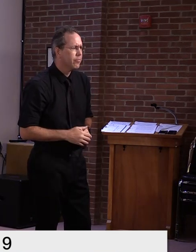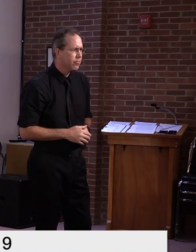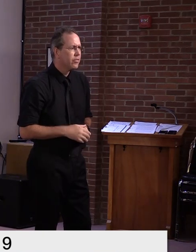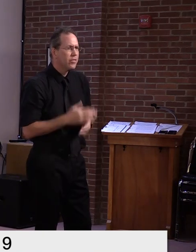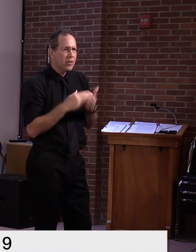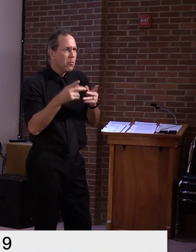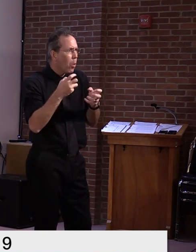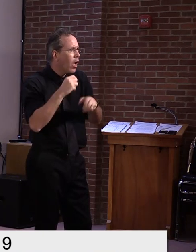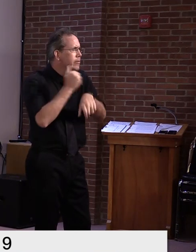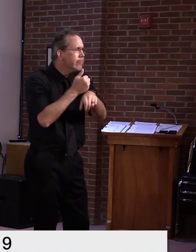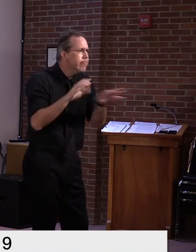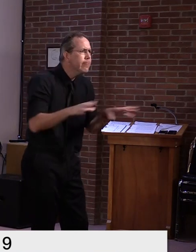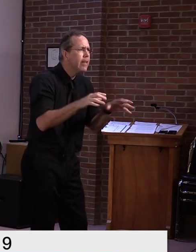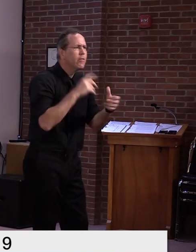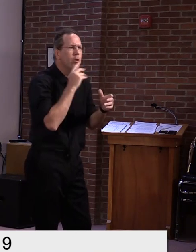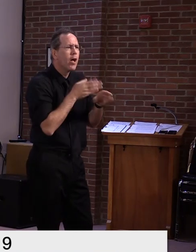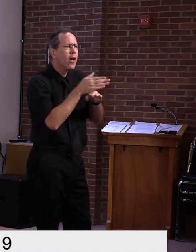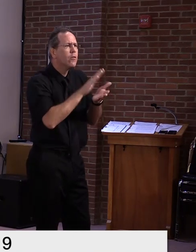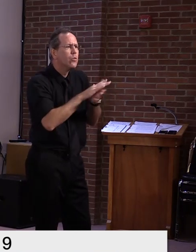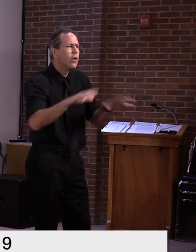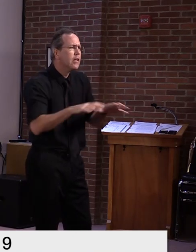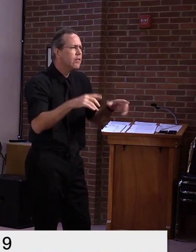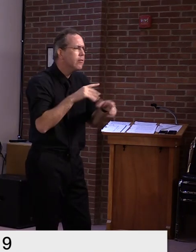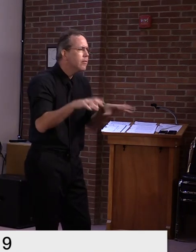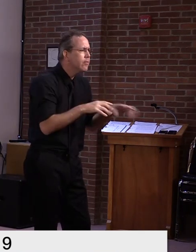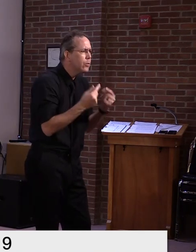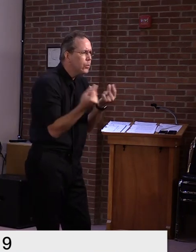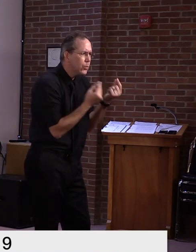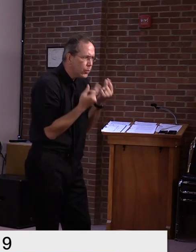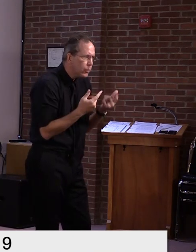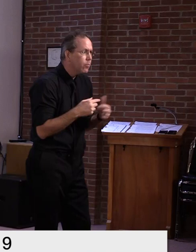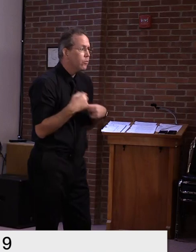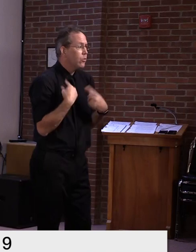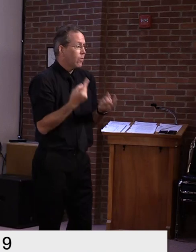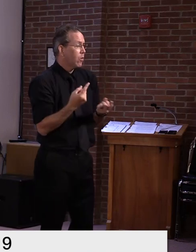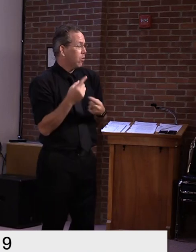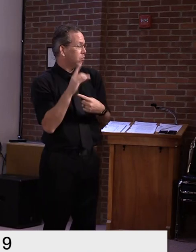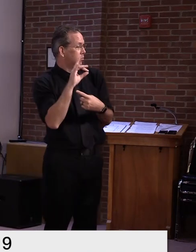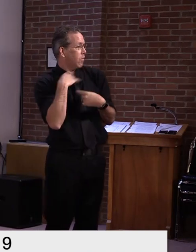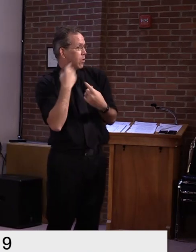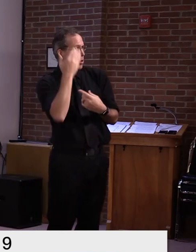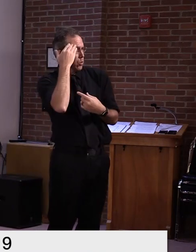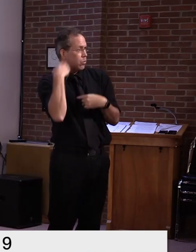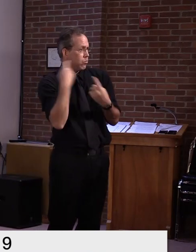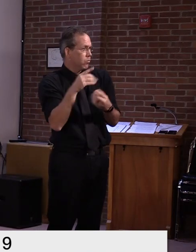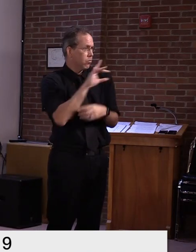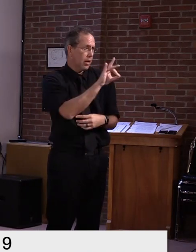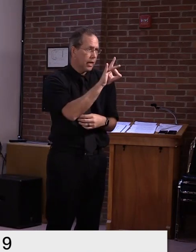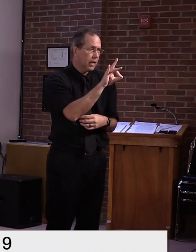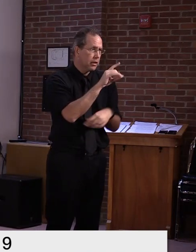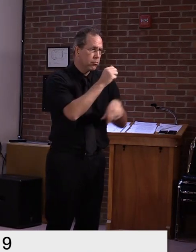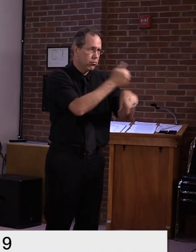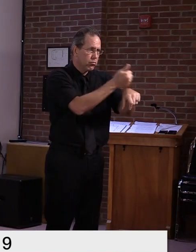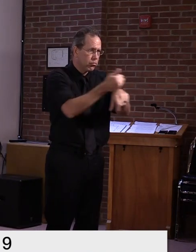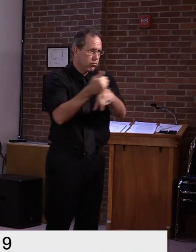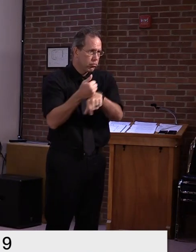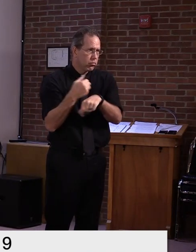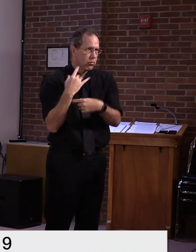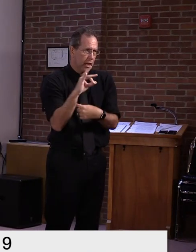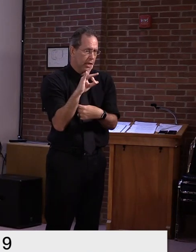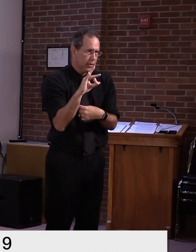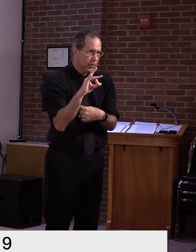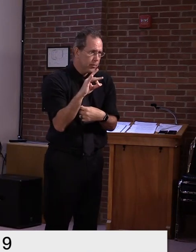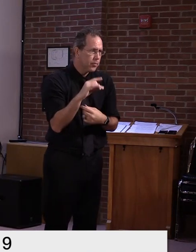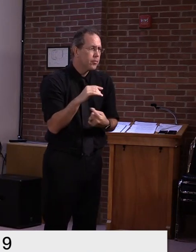just want to get back to talk about the 8 potential hub sites that we have identified so far. They